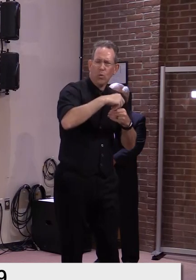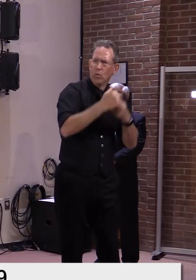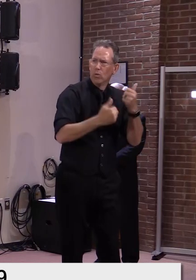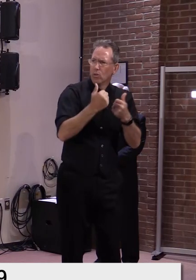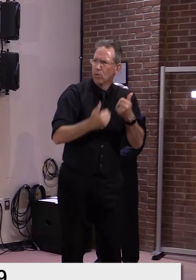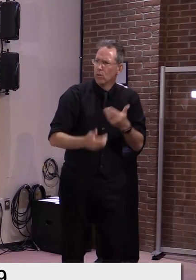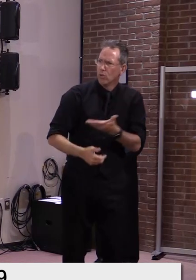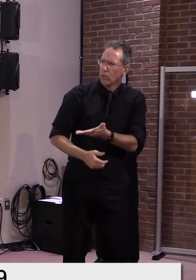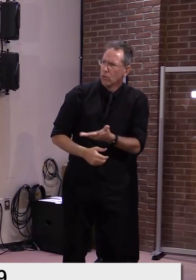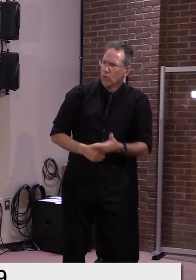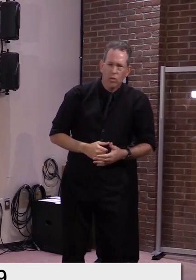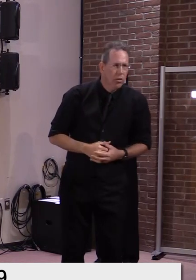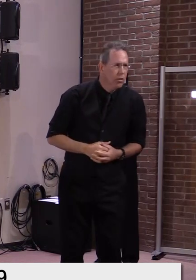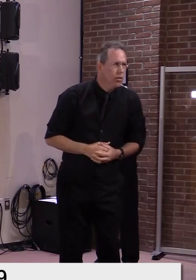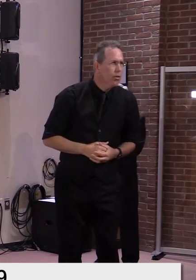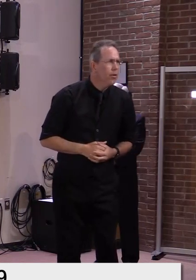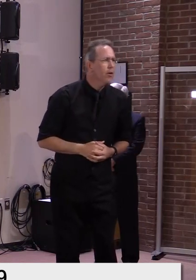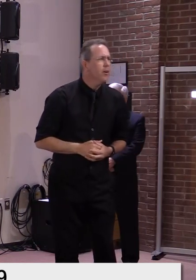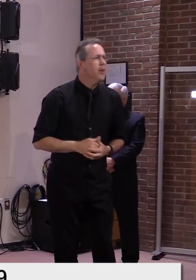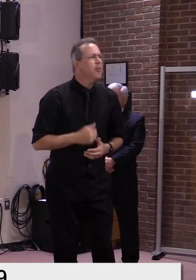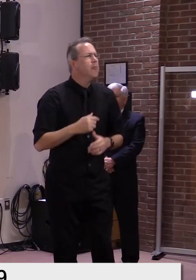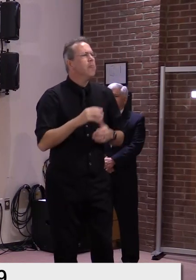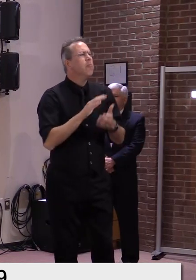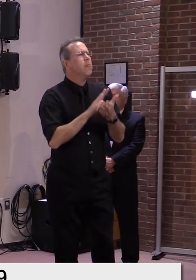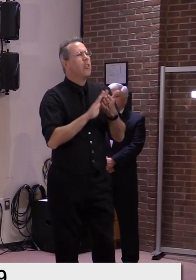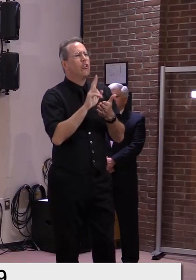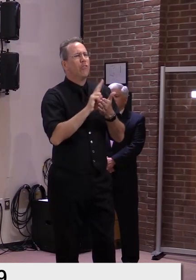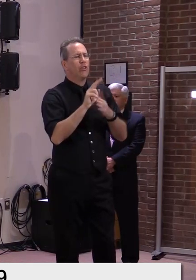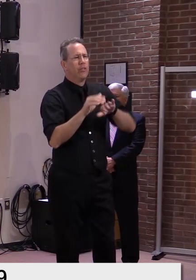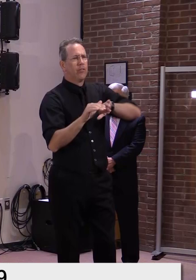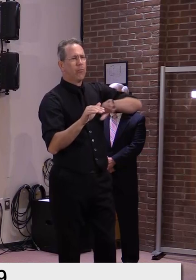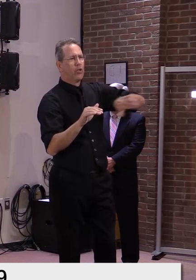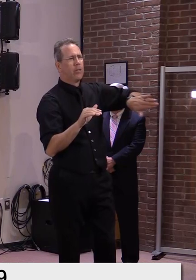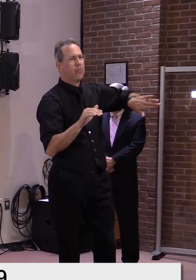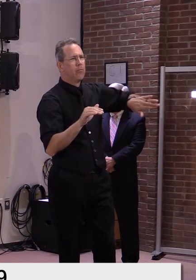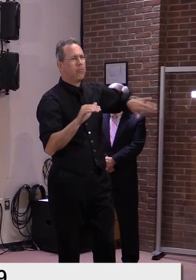that we count towards the total population of Vermonters.